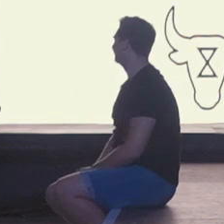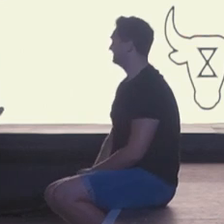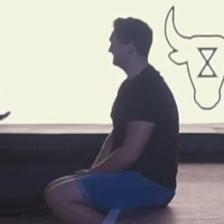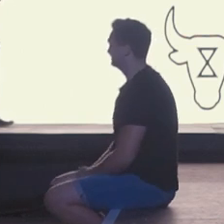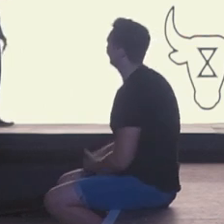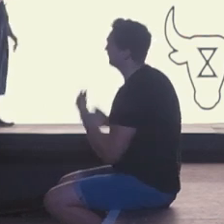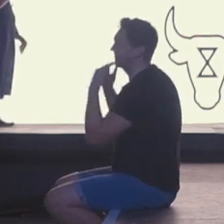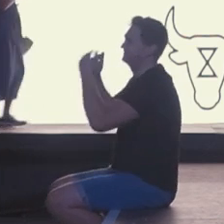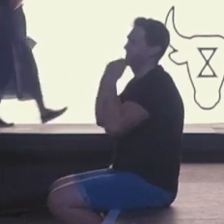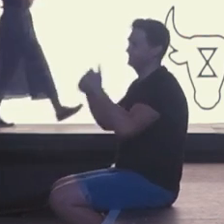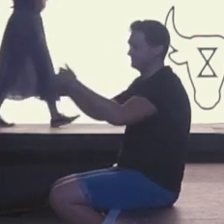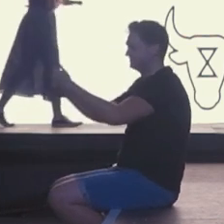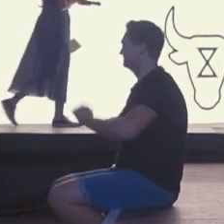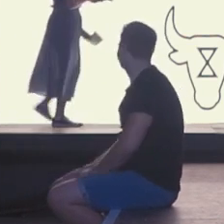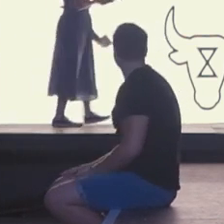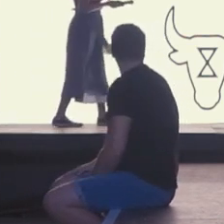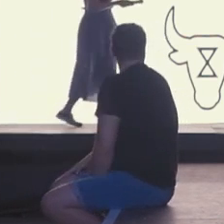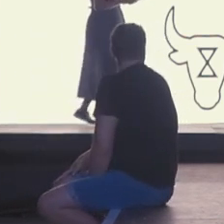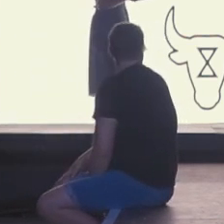I was joking. Woo!